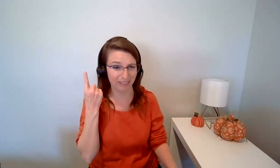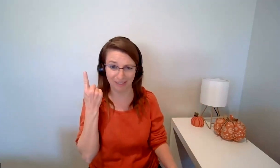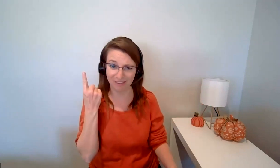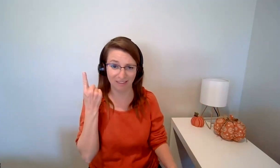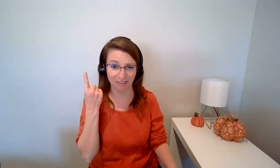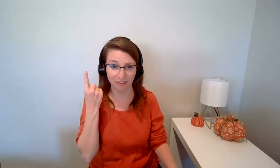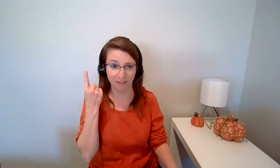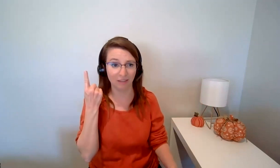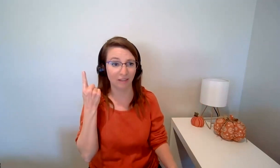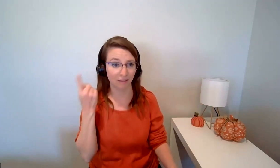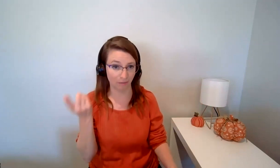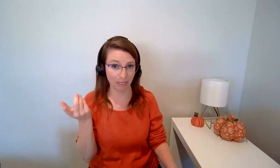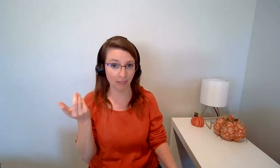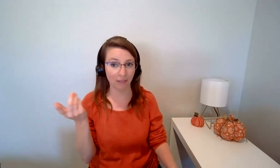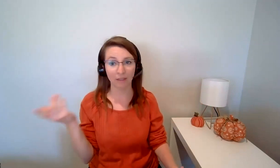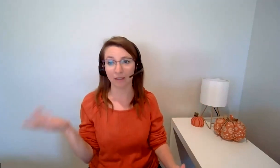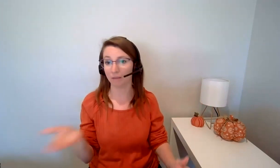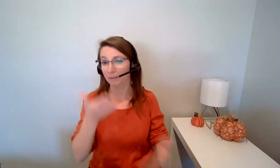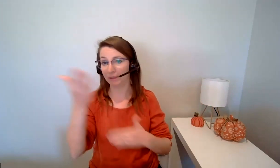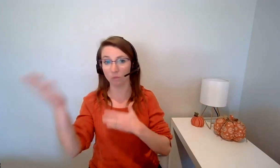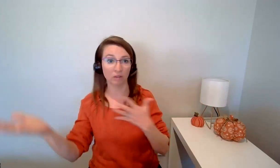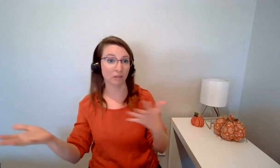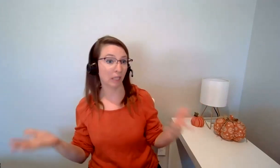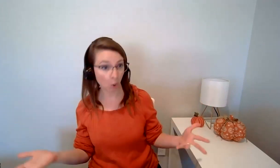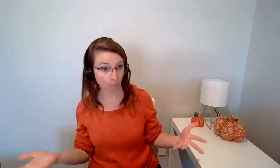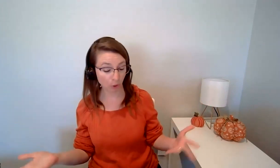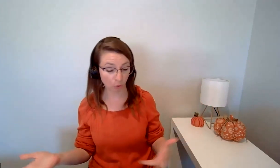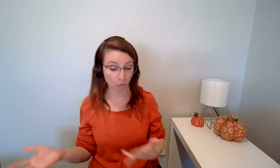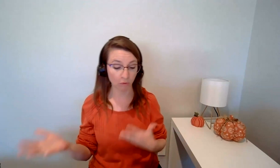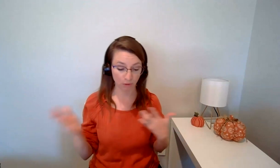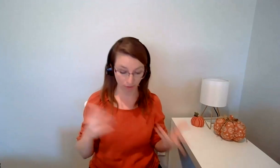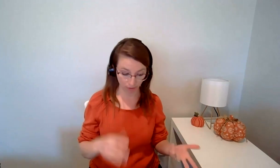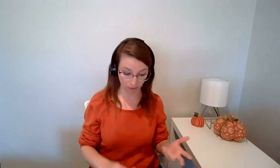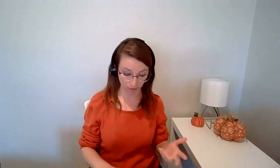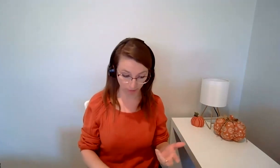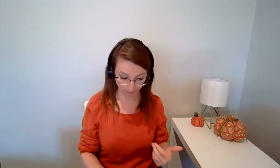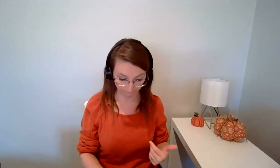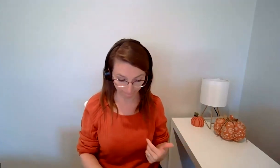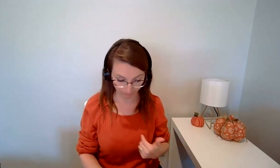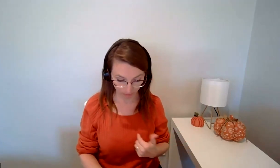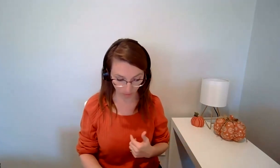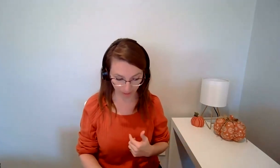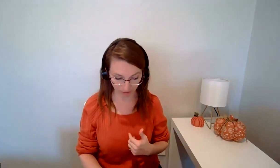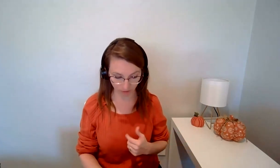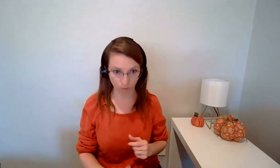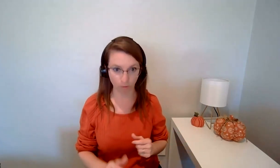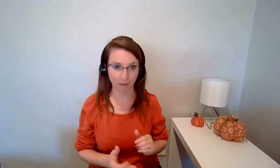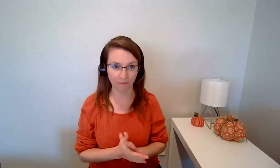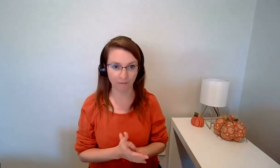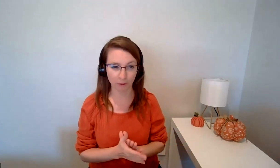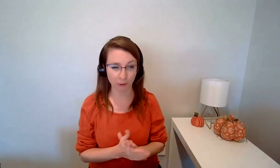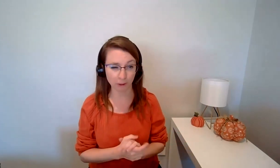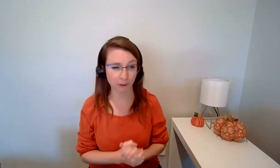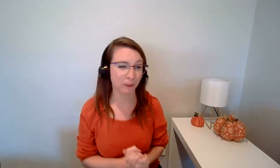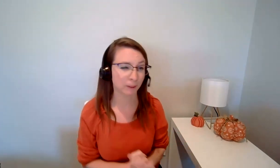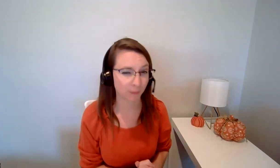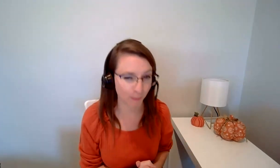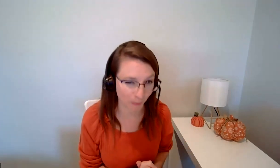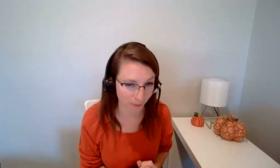understand. Okay. And then maybe someone else can help you. All right. Okay. So my first person,